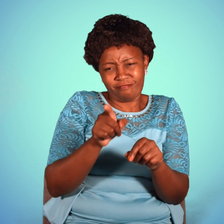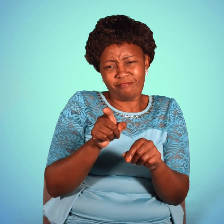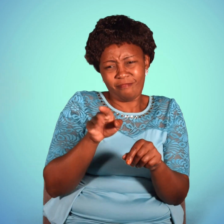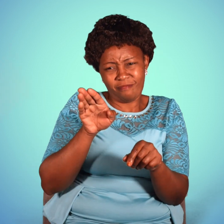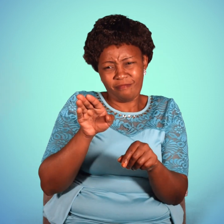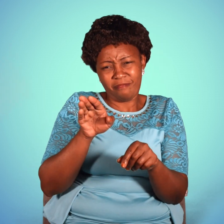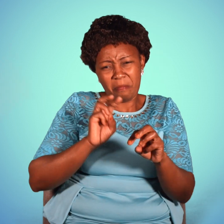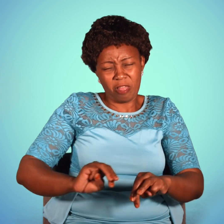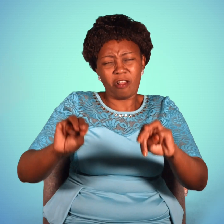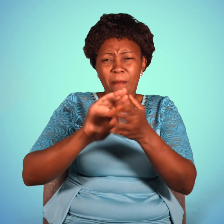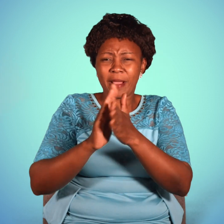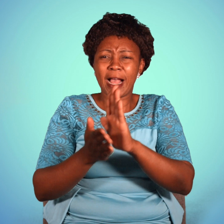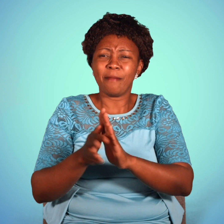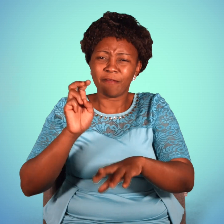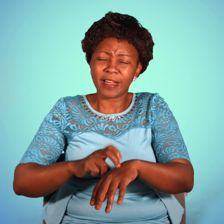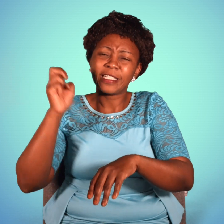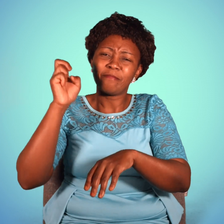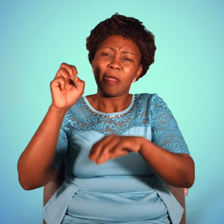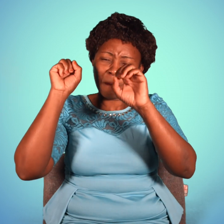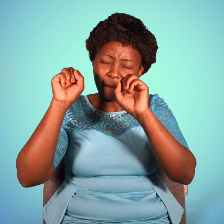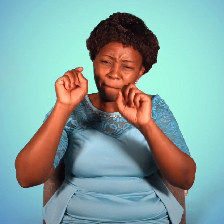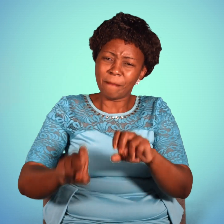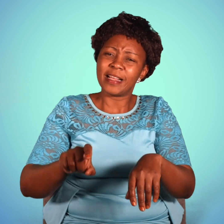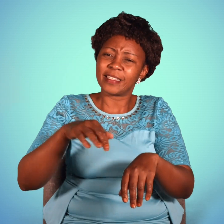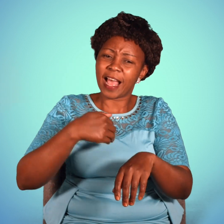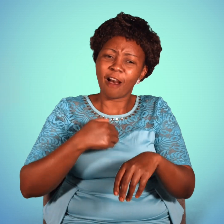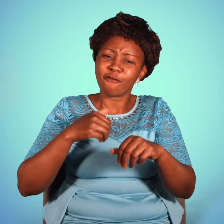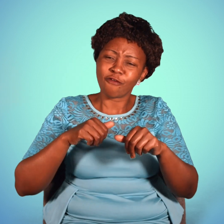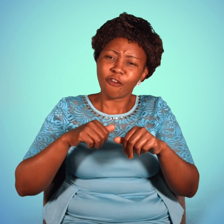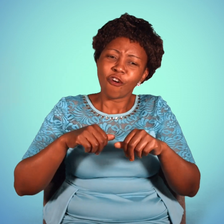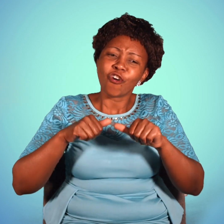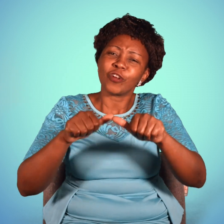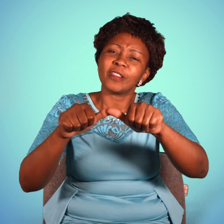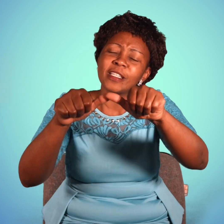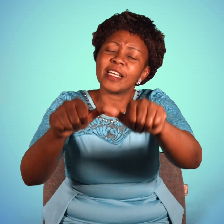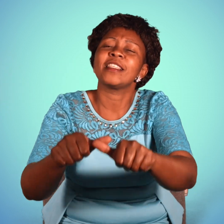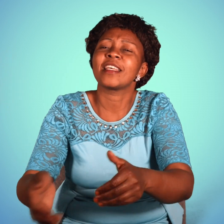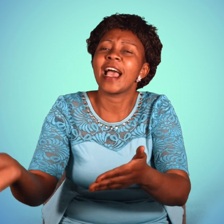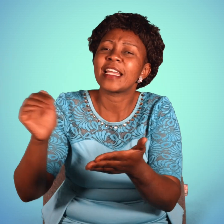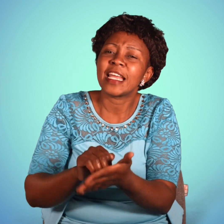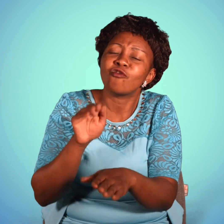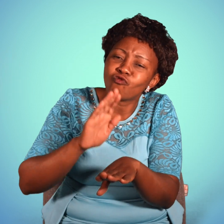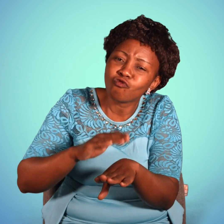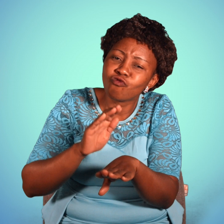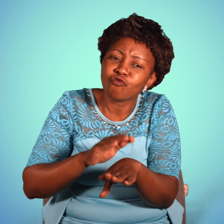In order for this method to be effective, it requires consistent and accurate record